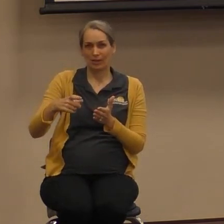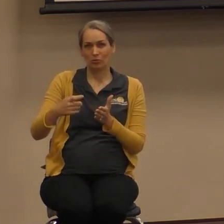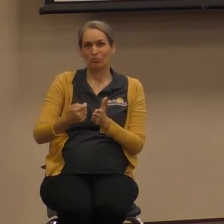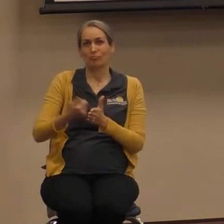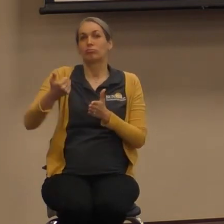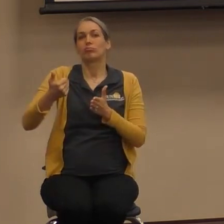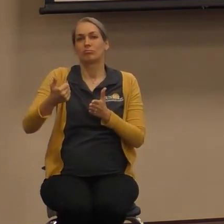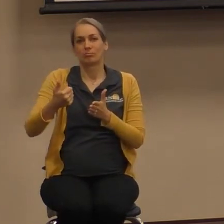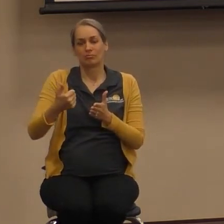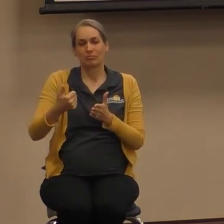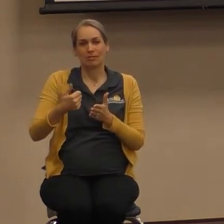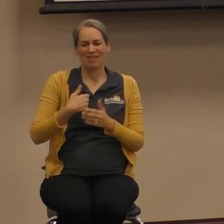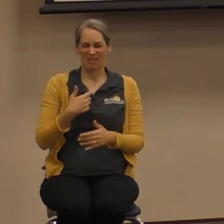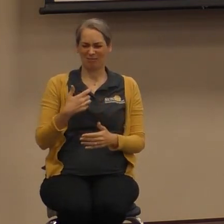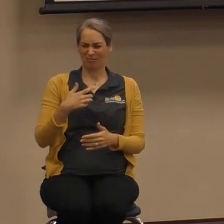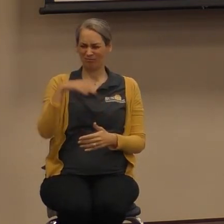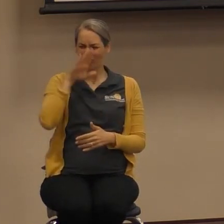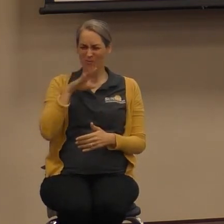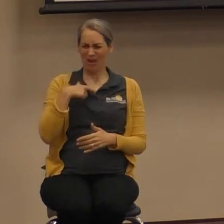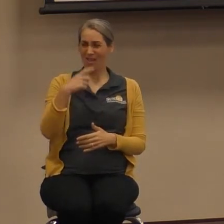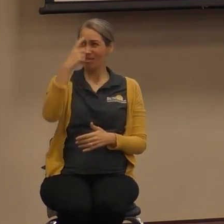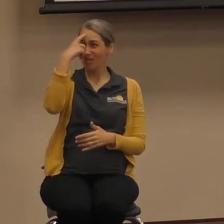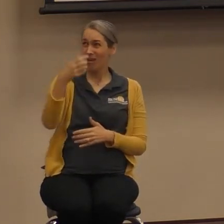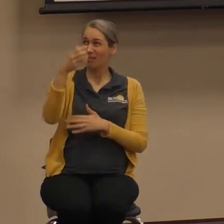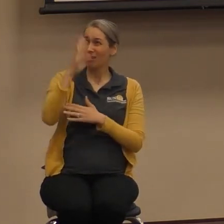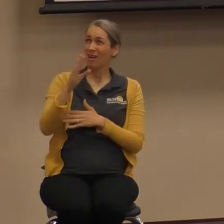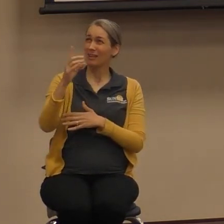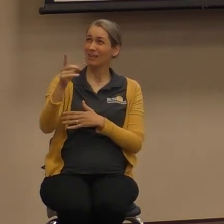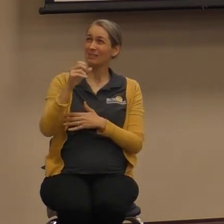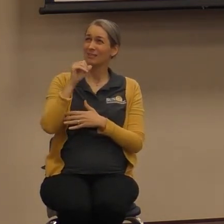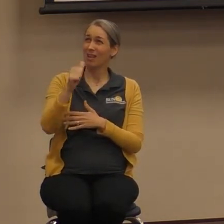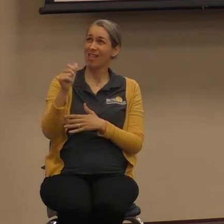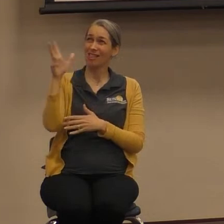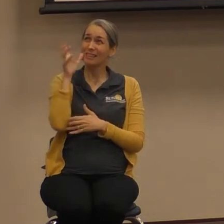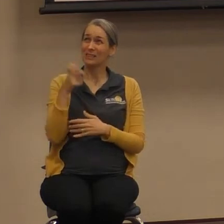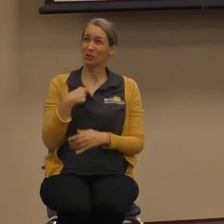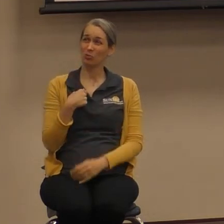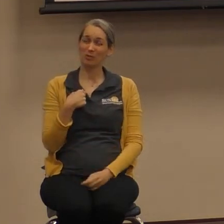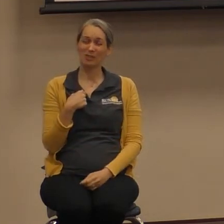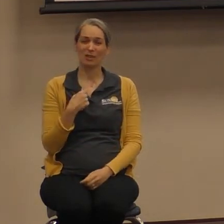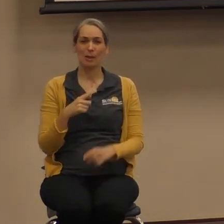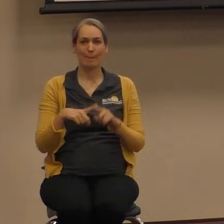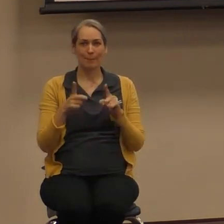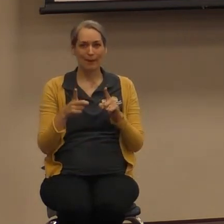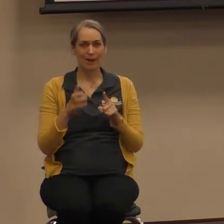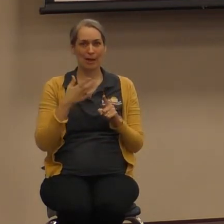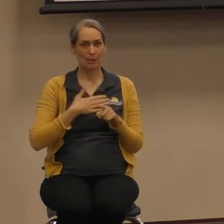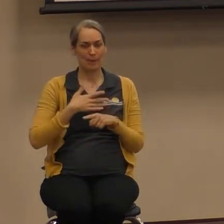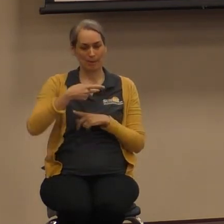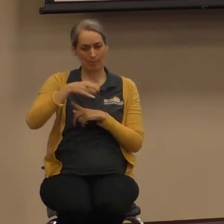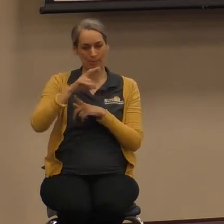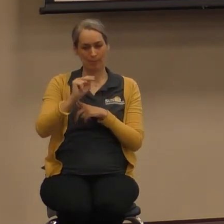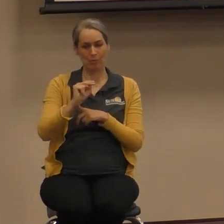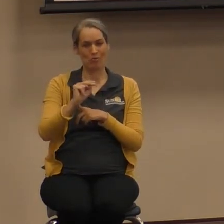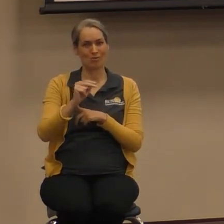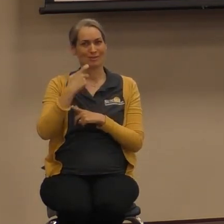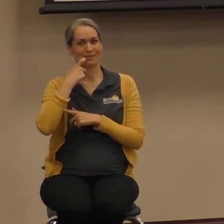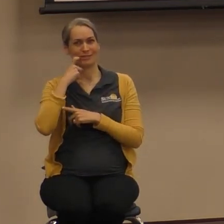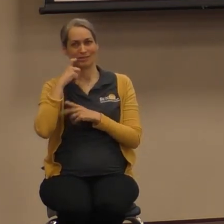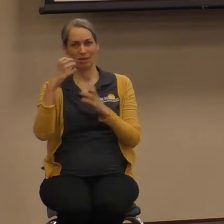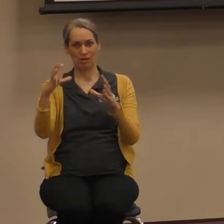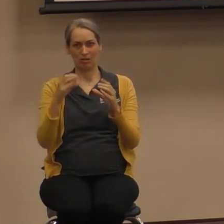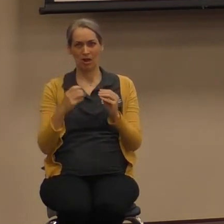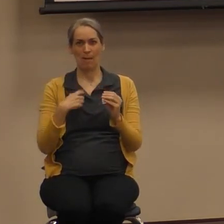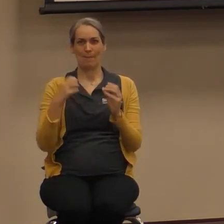God allowed my porn addiction to teach me a ton of lessons, and some of those lessons are why I'm here and what I hope to teach you